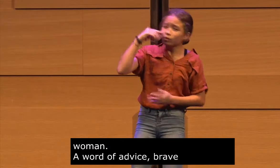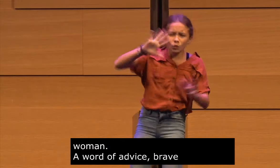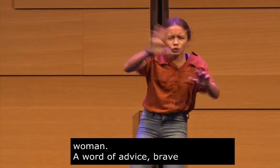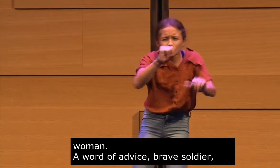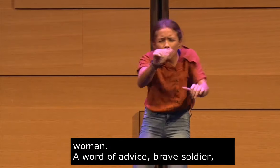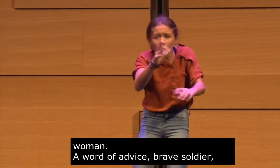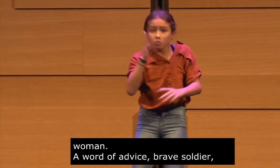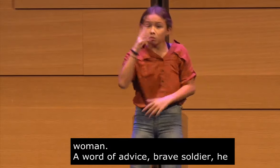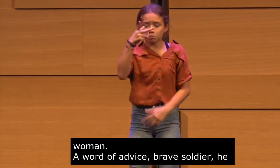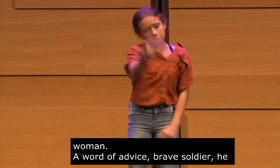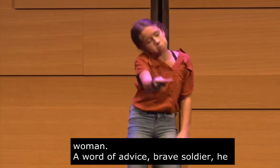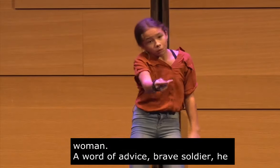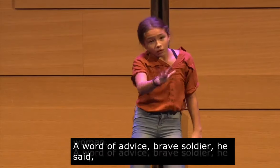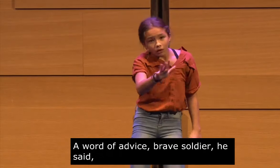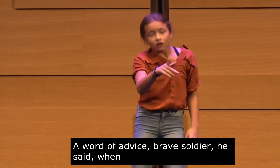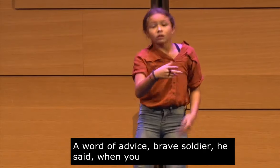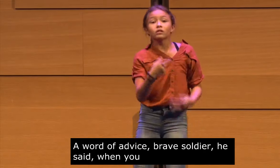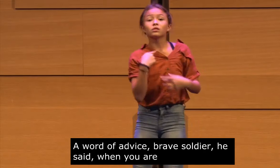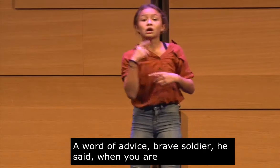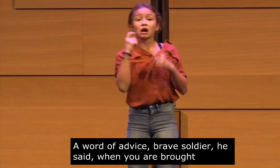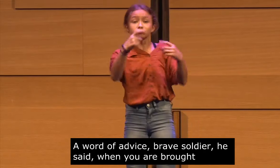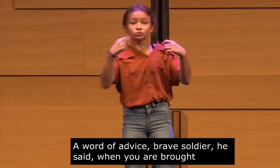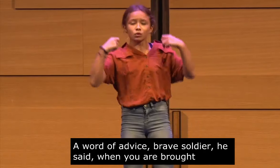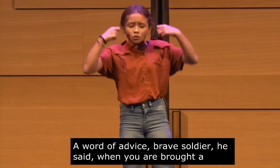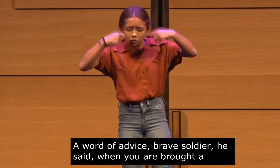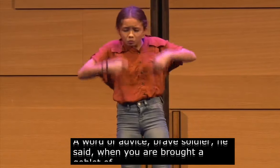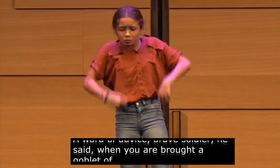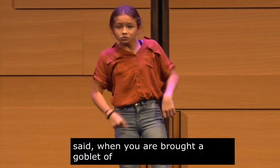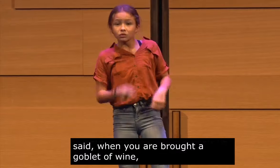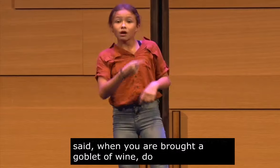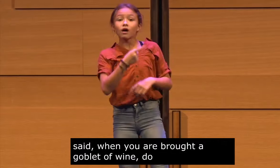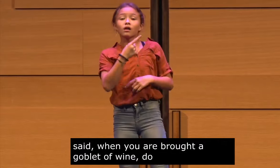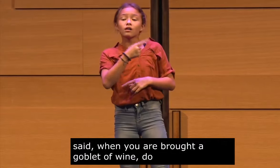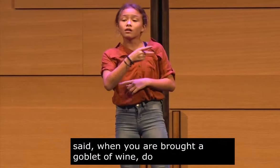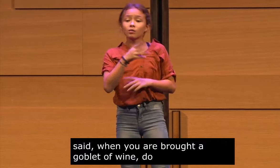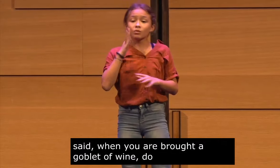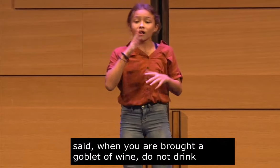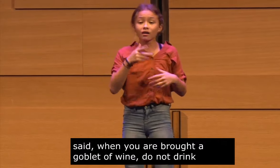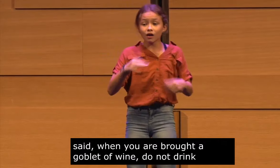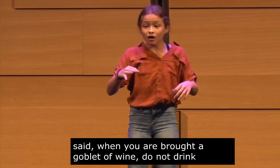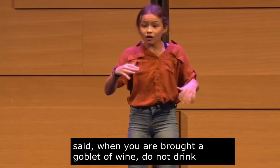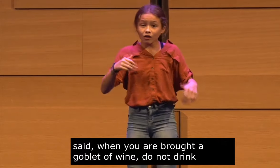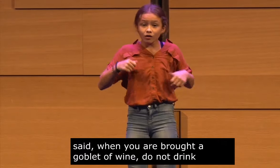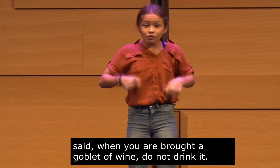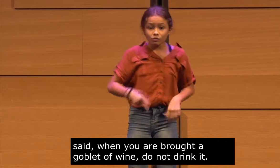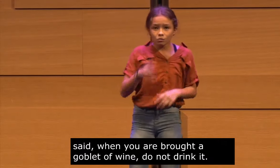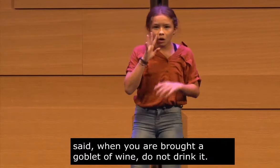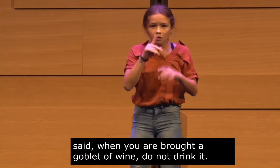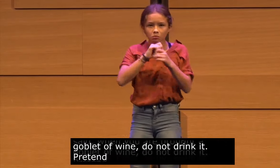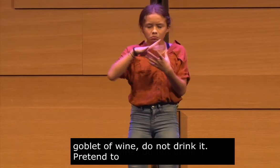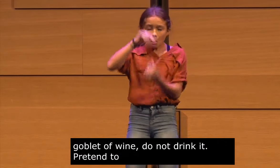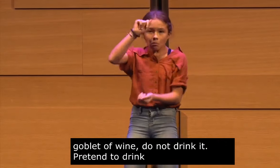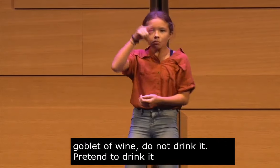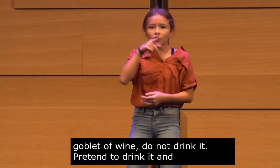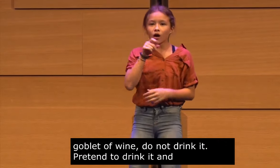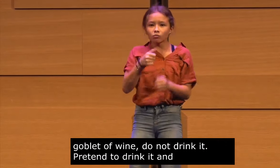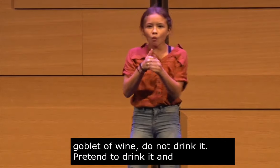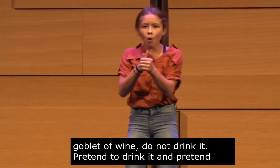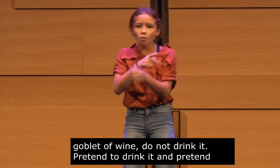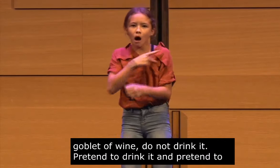goblet of wine in the evening, do not drink a single drop. Pretend to drink it and pretend to fall asleep. You will be able to follow